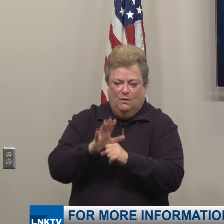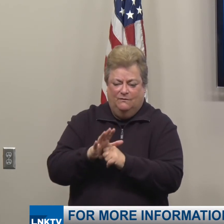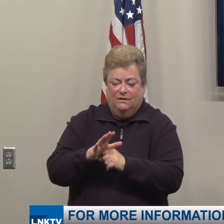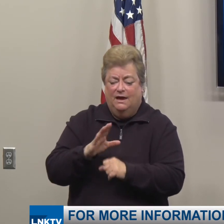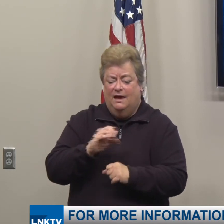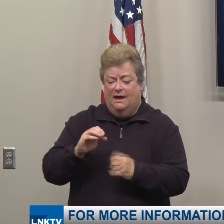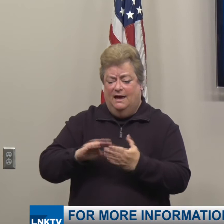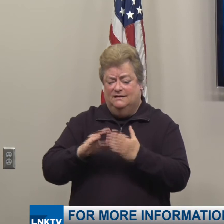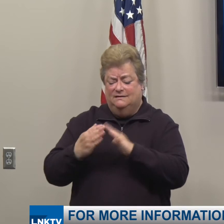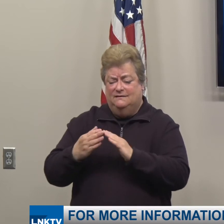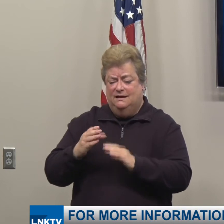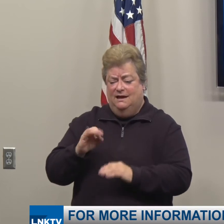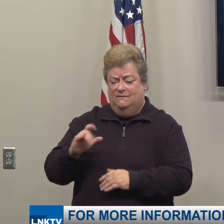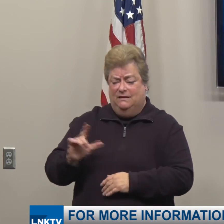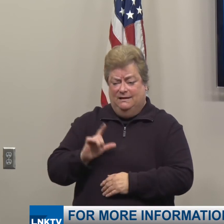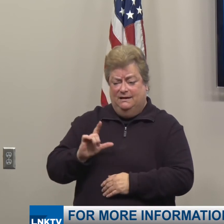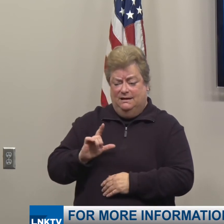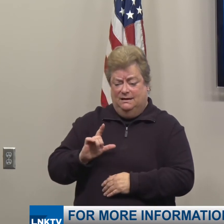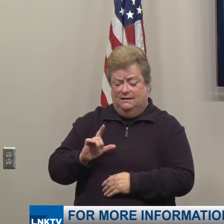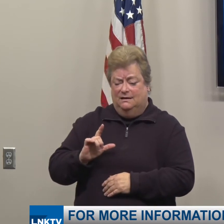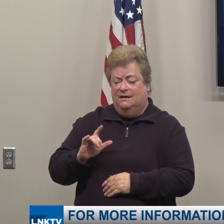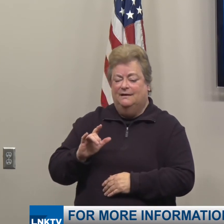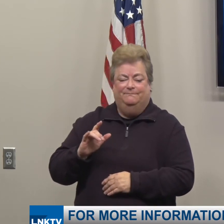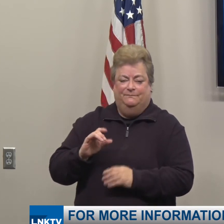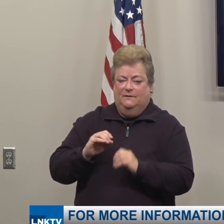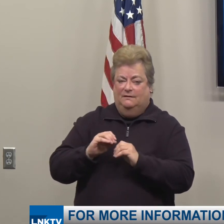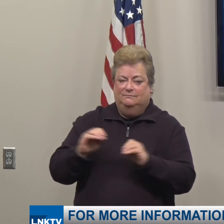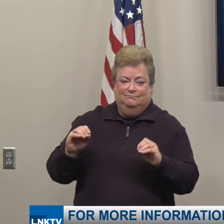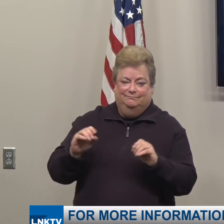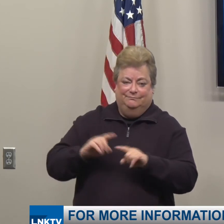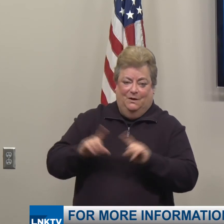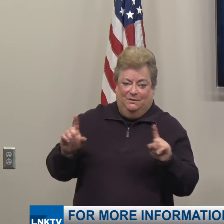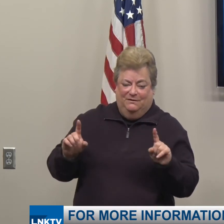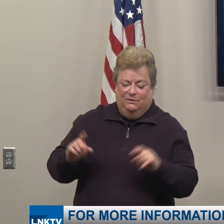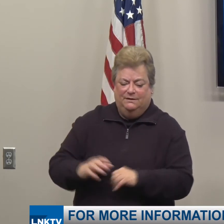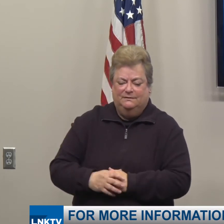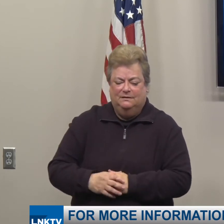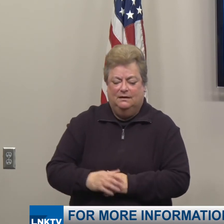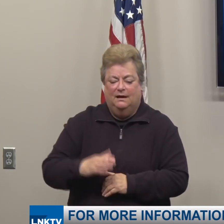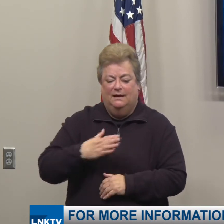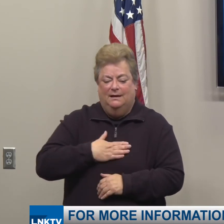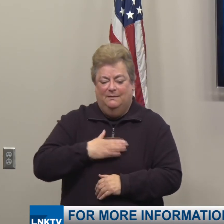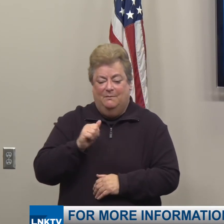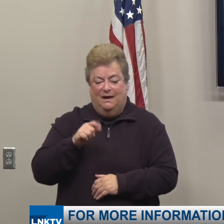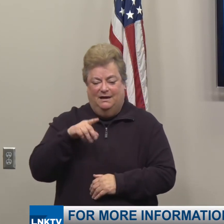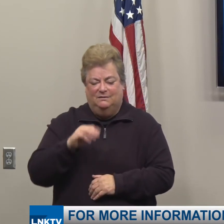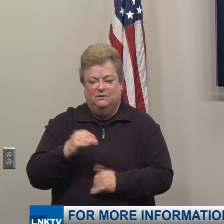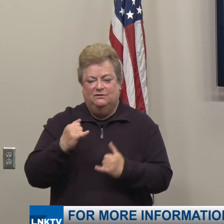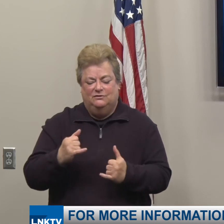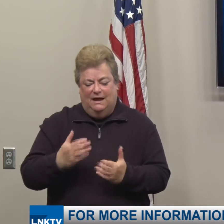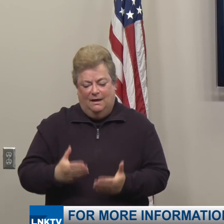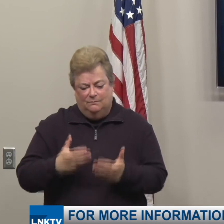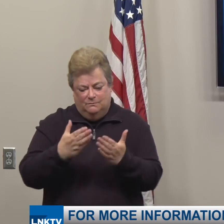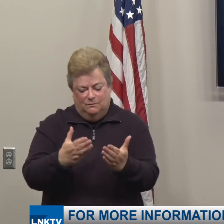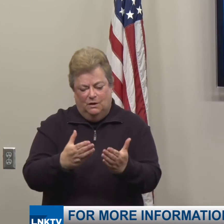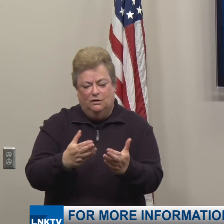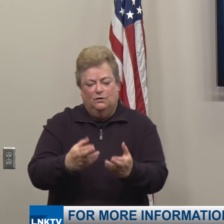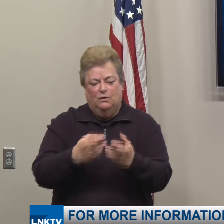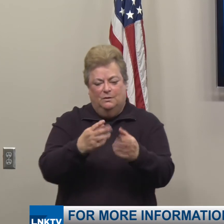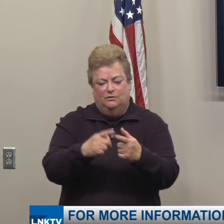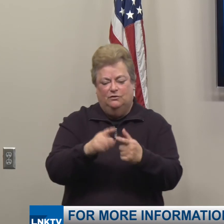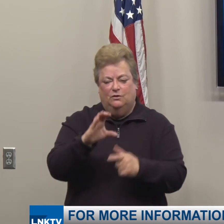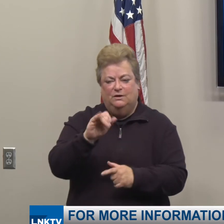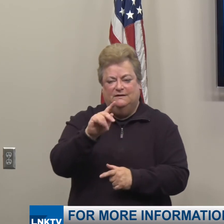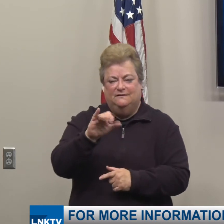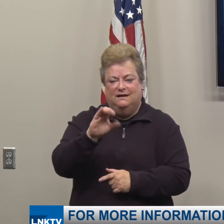of Lincoln, our organization, is no exception. My administration is preparing to submit a recommendation to the City Council for